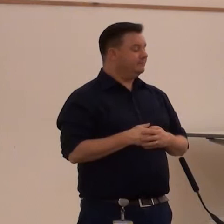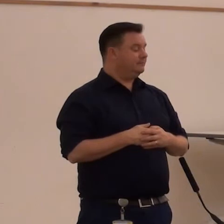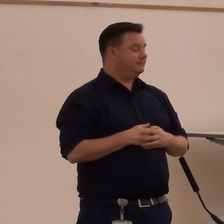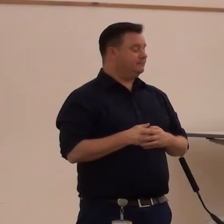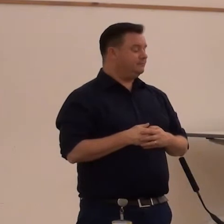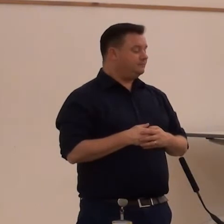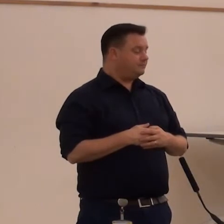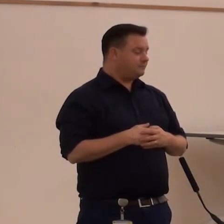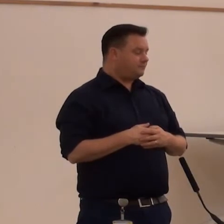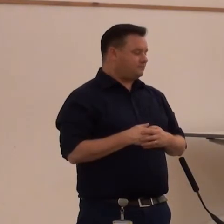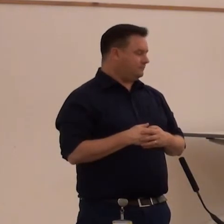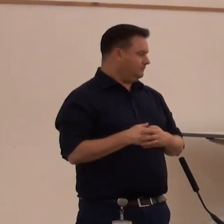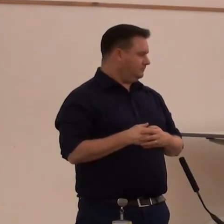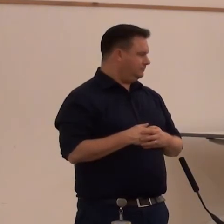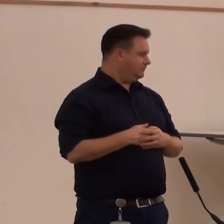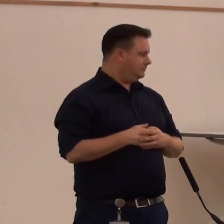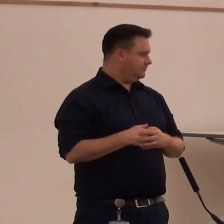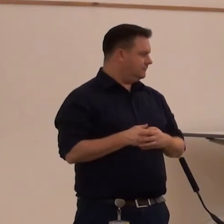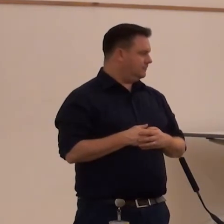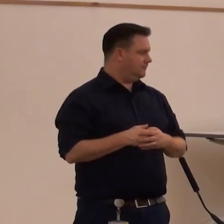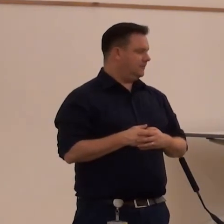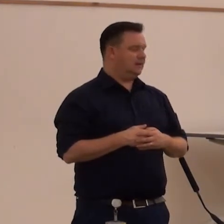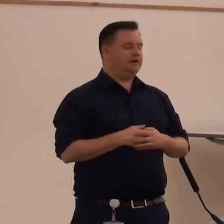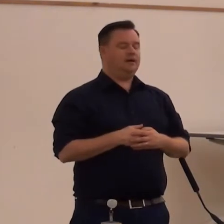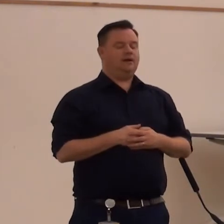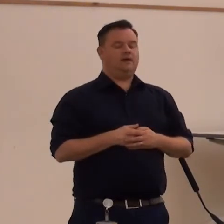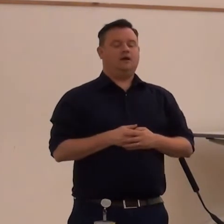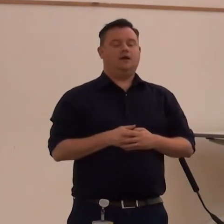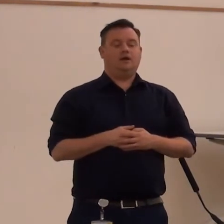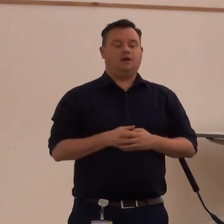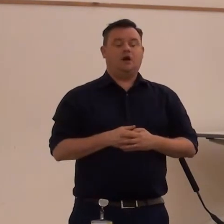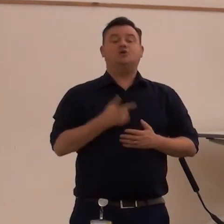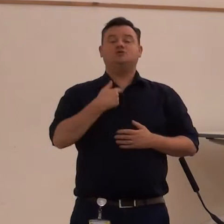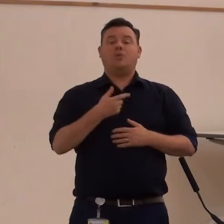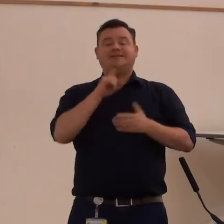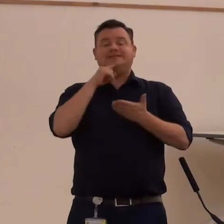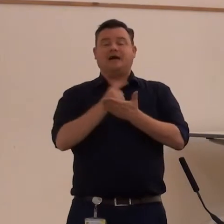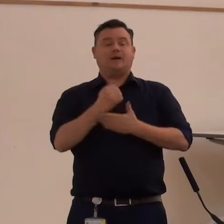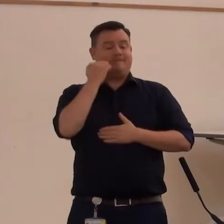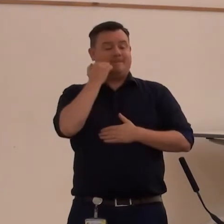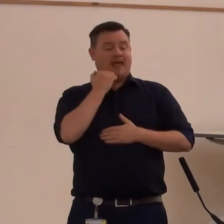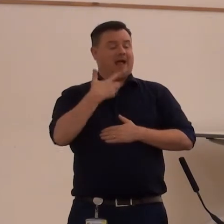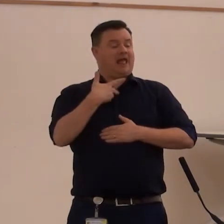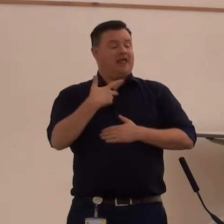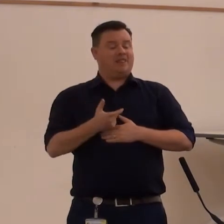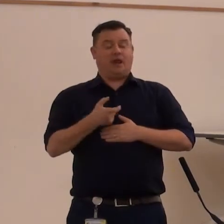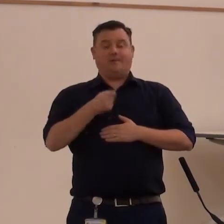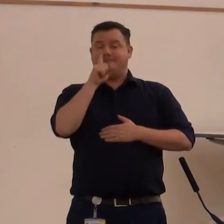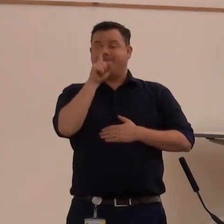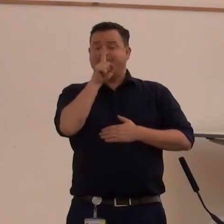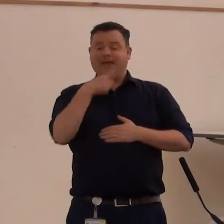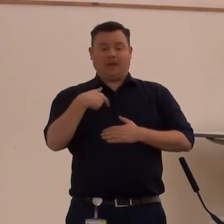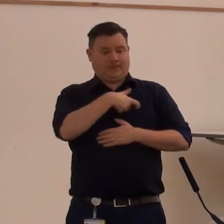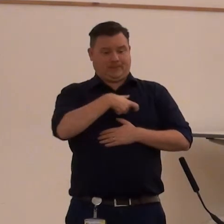So yeah, so we came up with the sort of black and shocking pink colourway, which became sort of iconic. Okay,